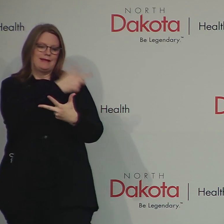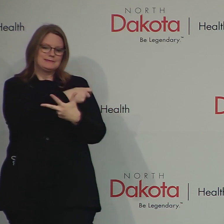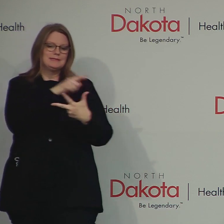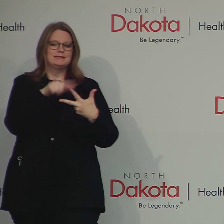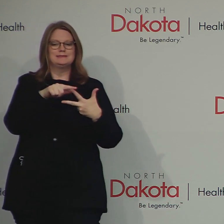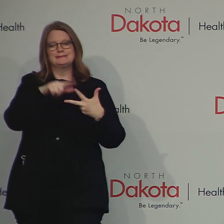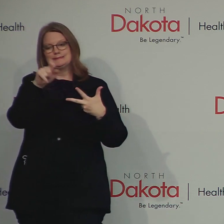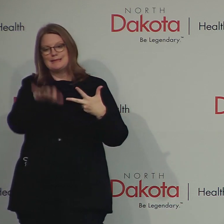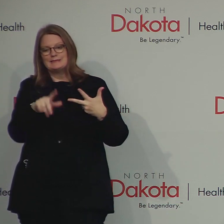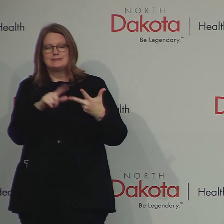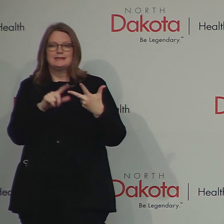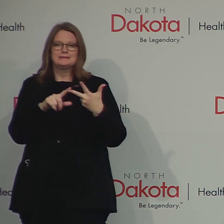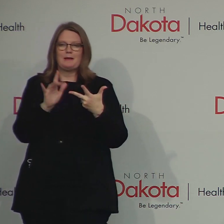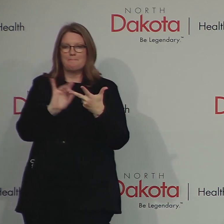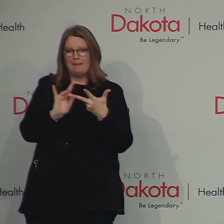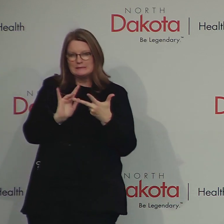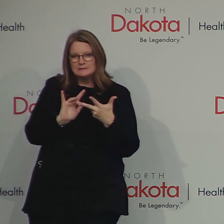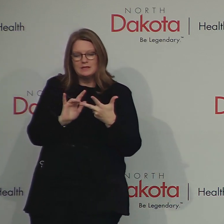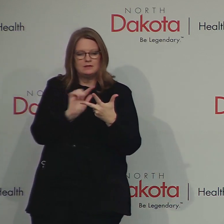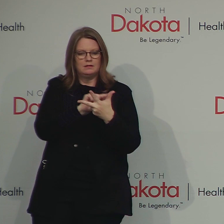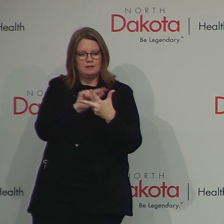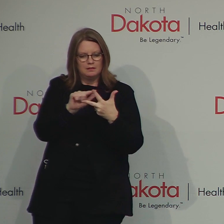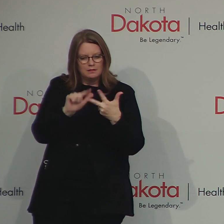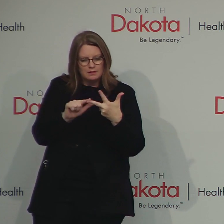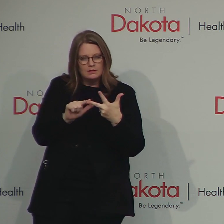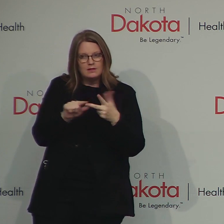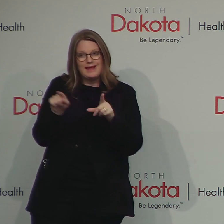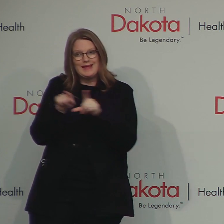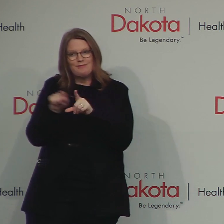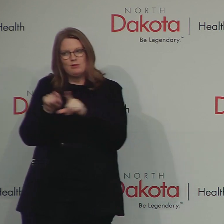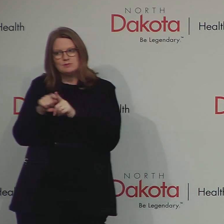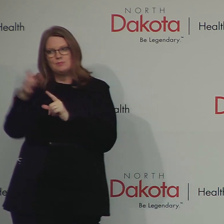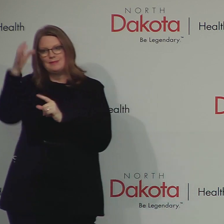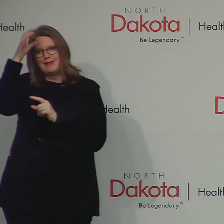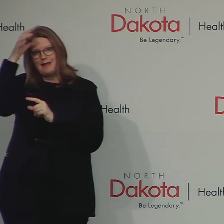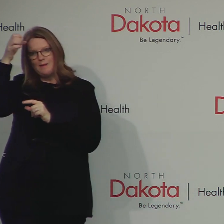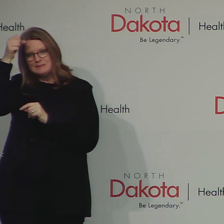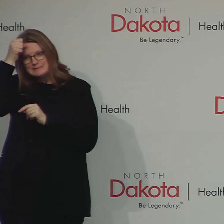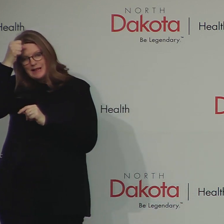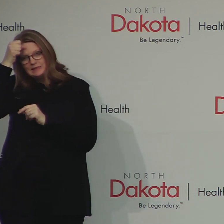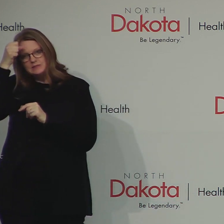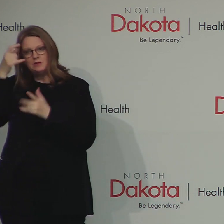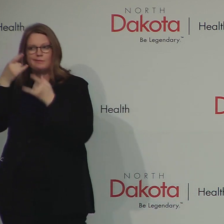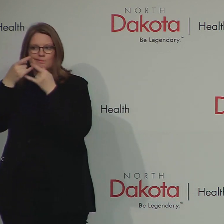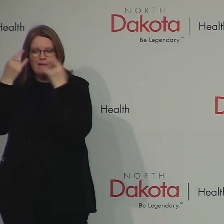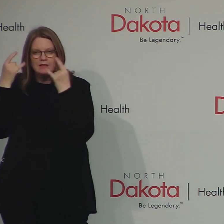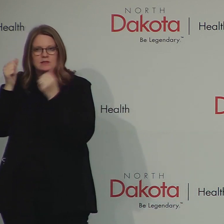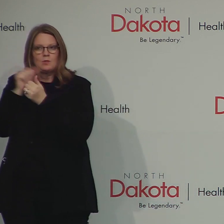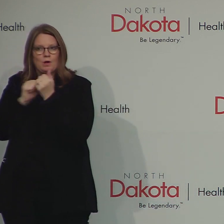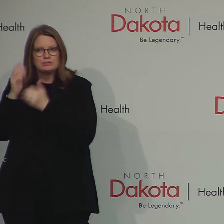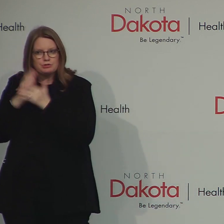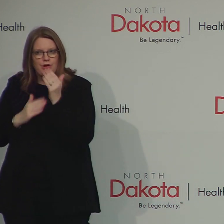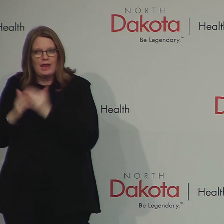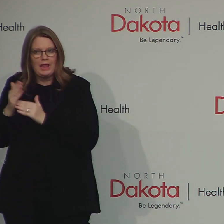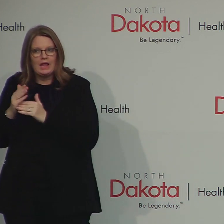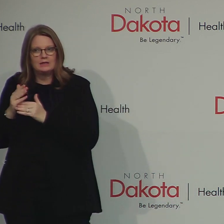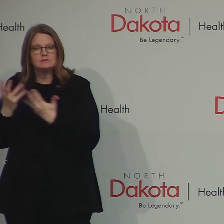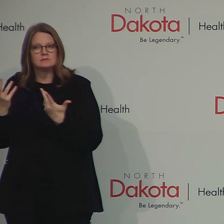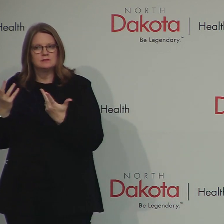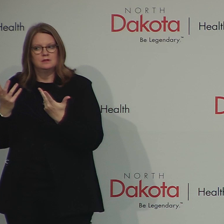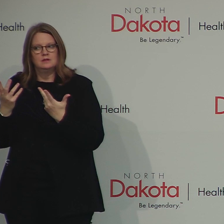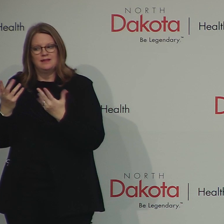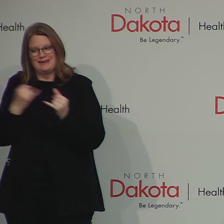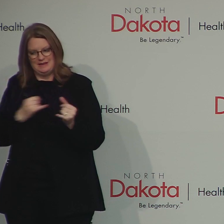surveillance testing, and therapeutics, all wrapped with the common sense protocols and individual responsibility. This is not a forever ask